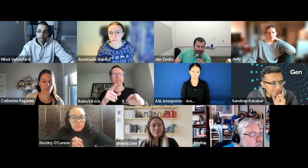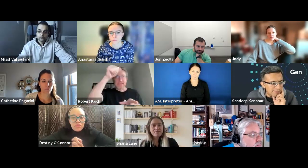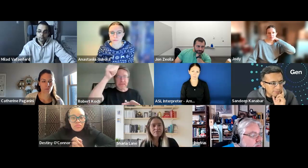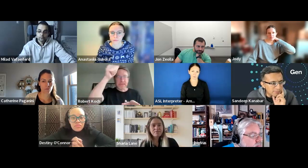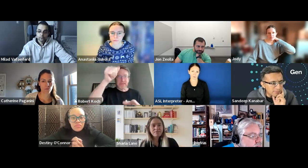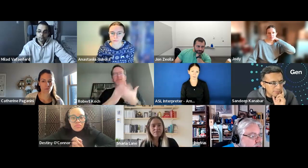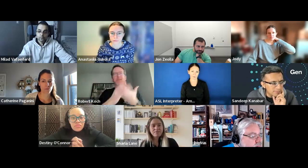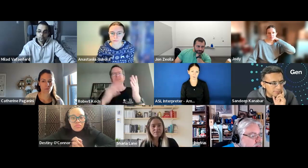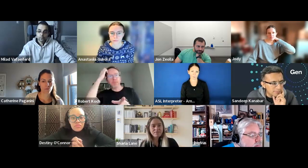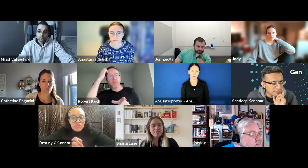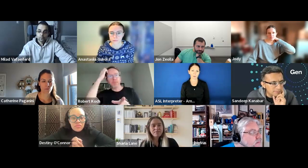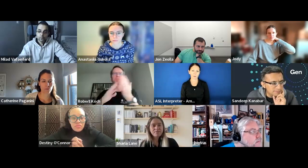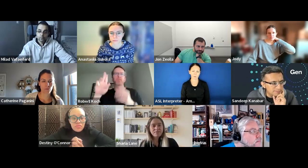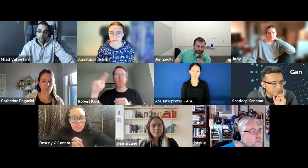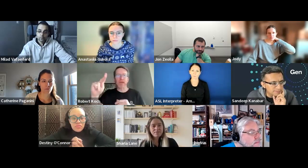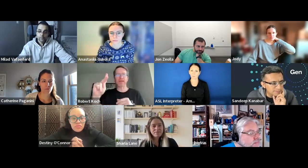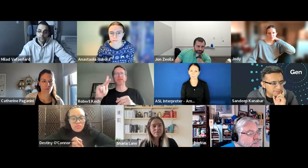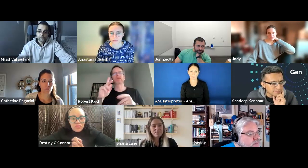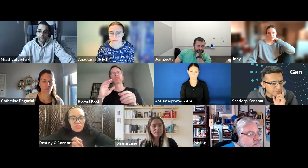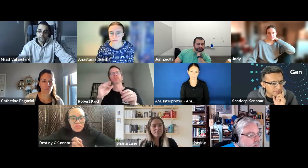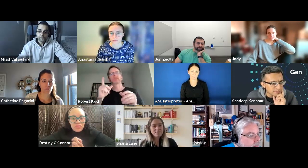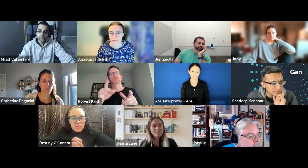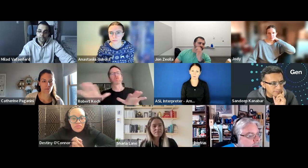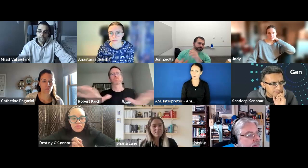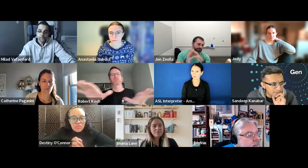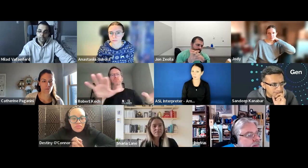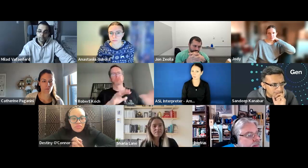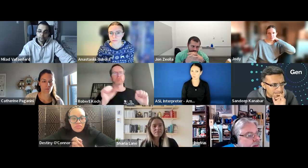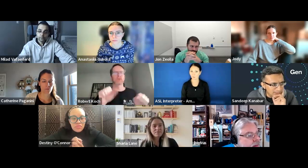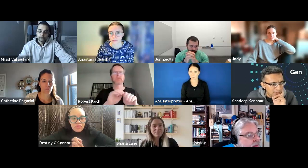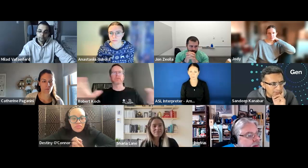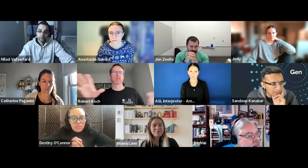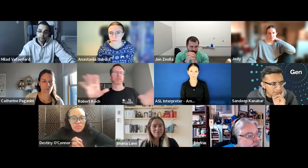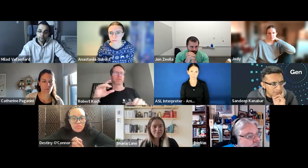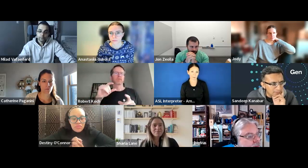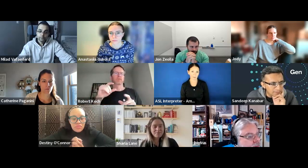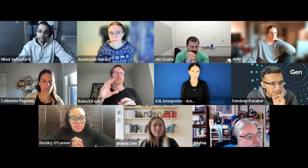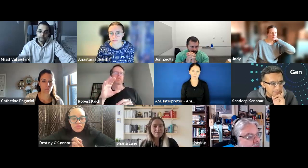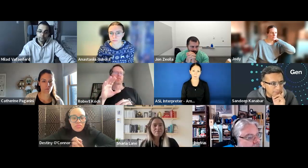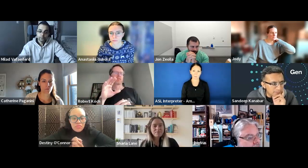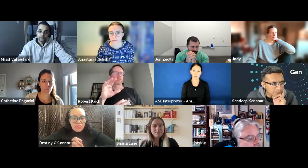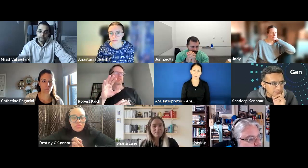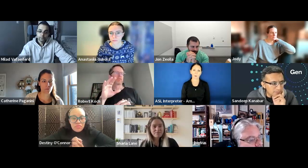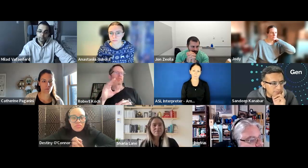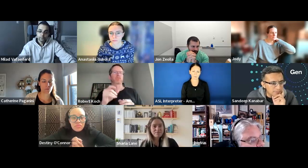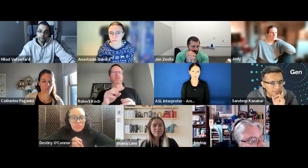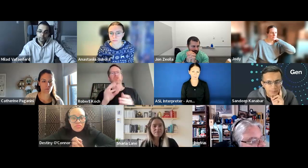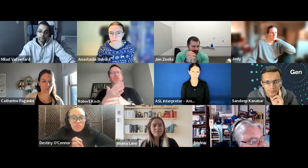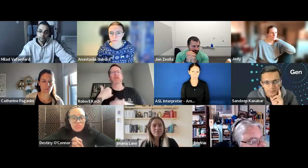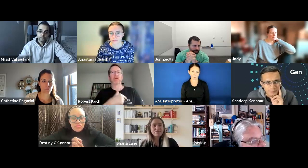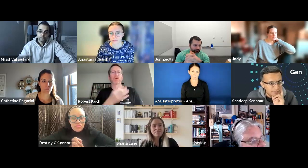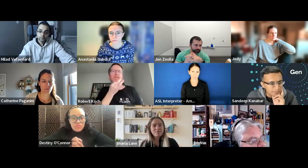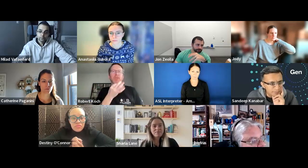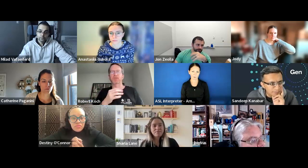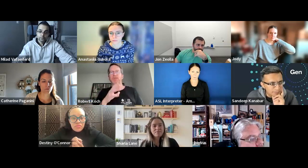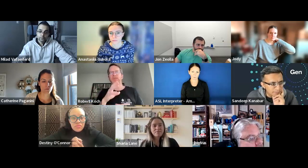along to us. Charlotte, I know, you know, you may have some that are in India, Europe, and the UK. So that way we can kind of get the